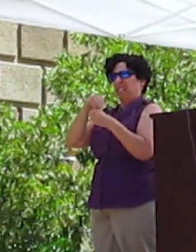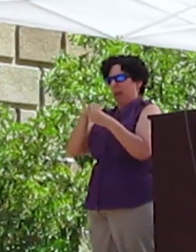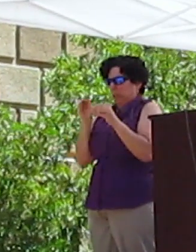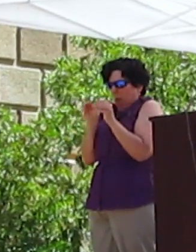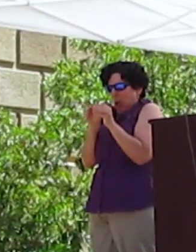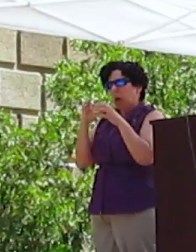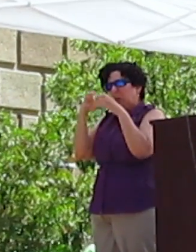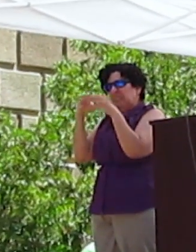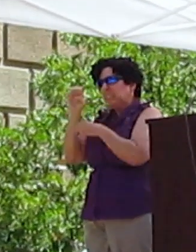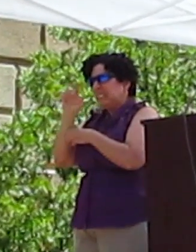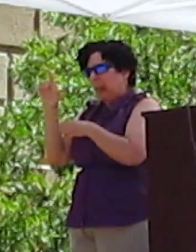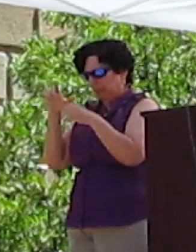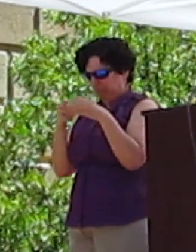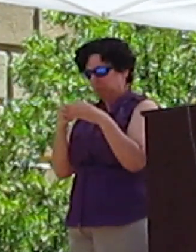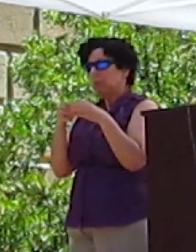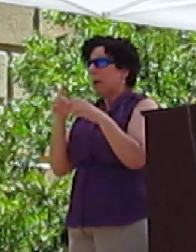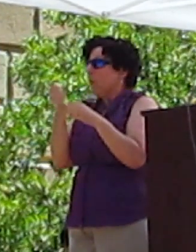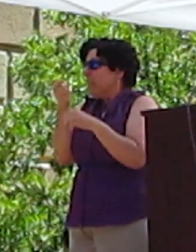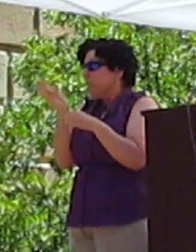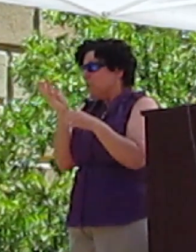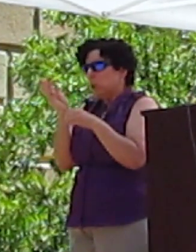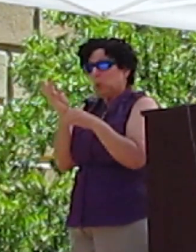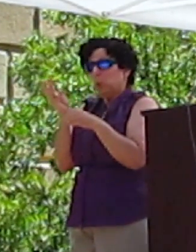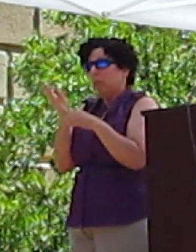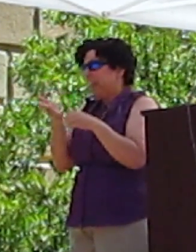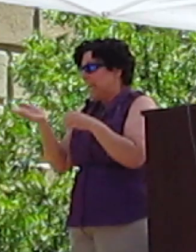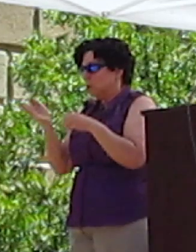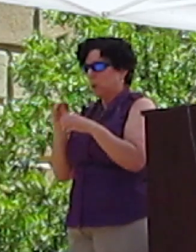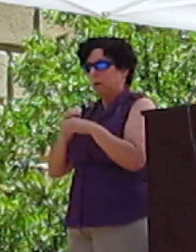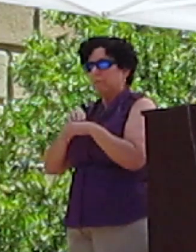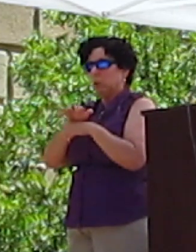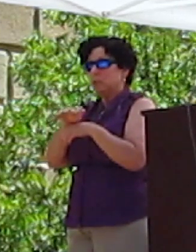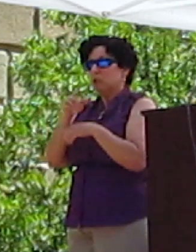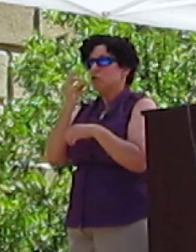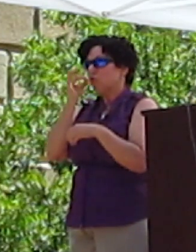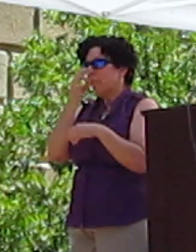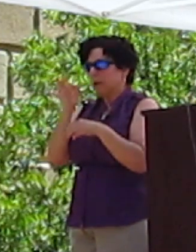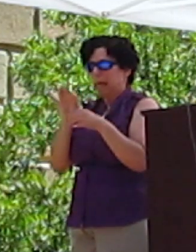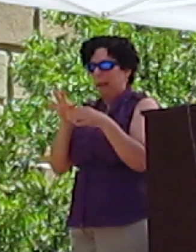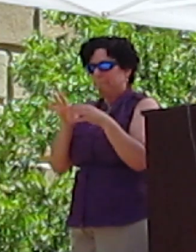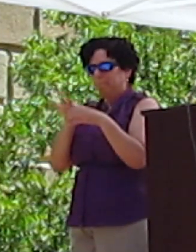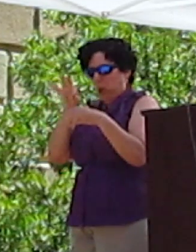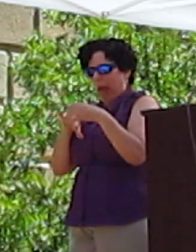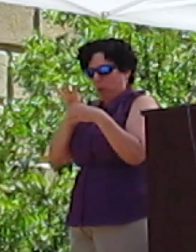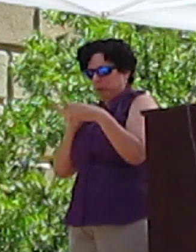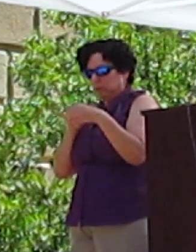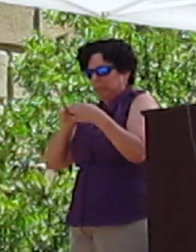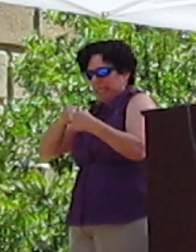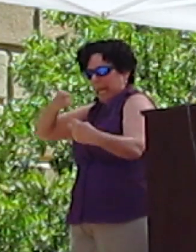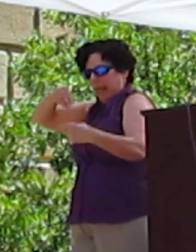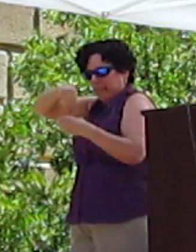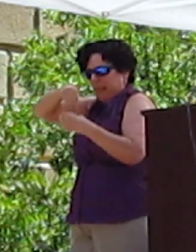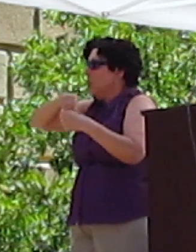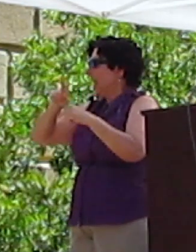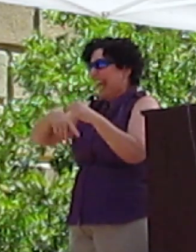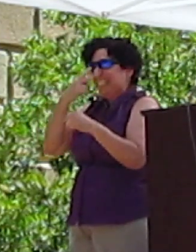But with a few ingredients around the house, you can break open the cells of strawberries, pull out the strands of DNA inside. You can't see the